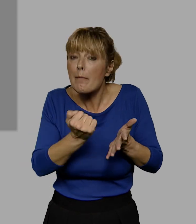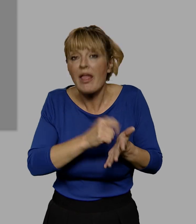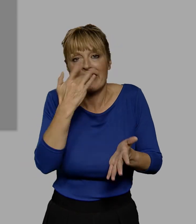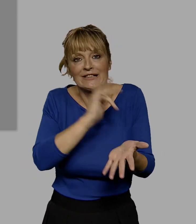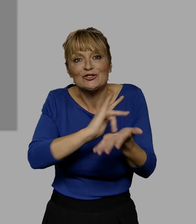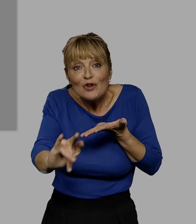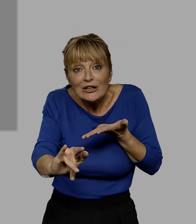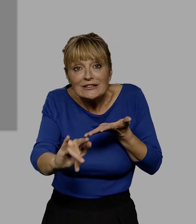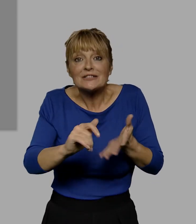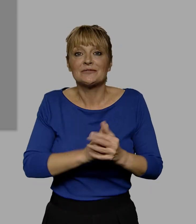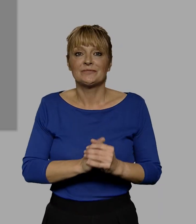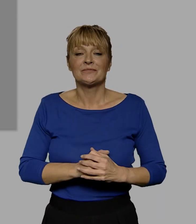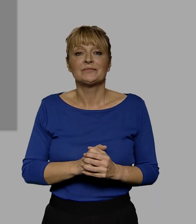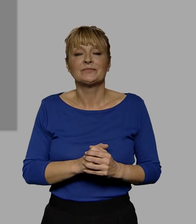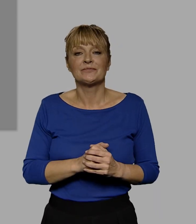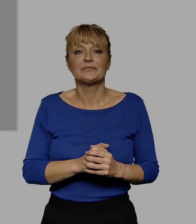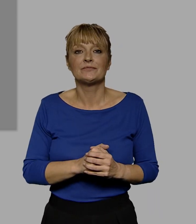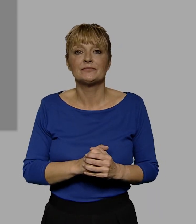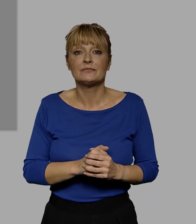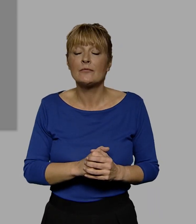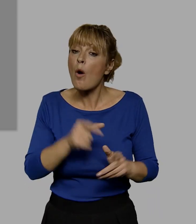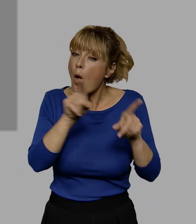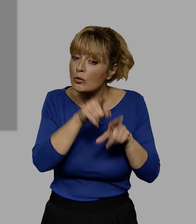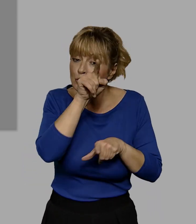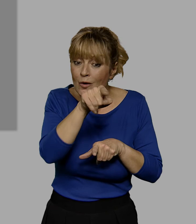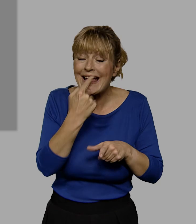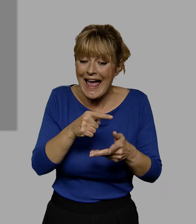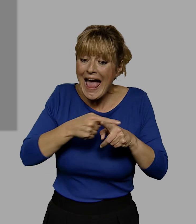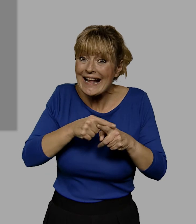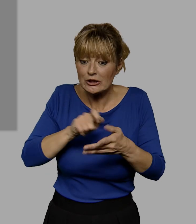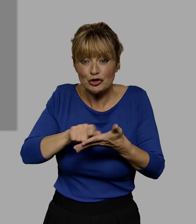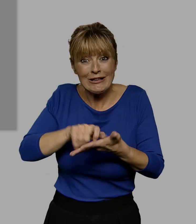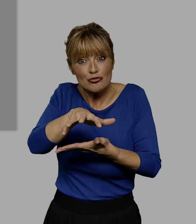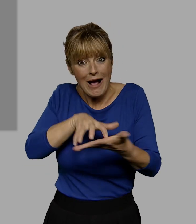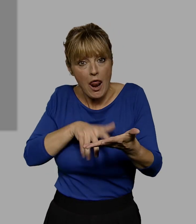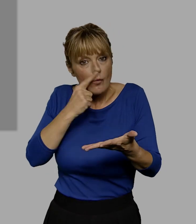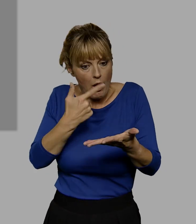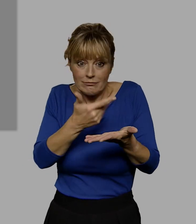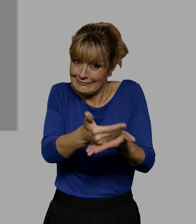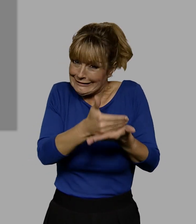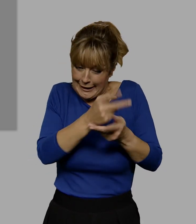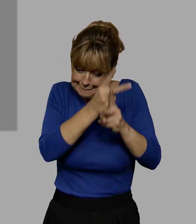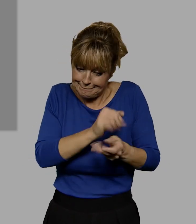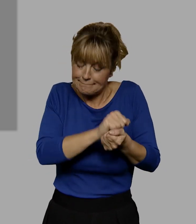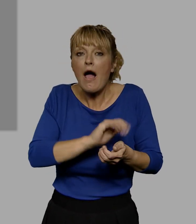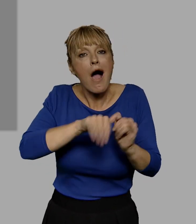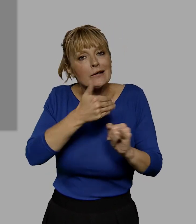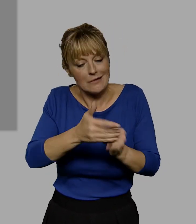BSL plan has been published, then destroy it. And store the English translation of your video until we have published our